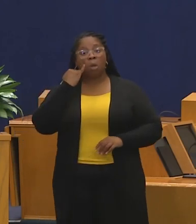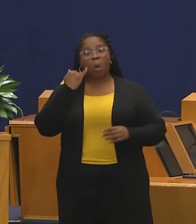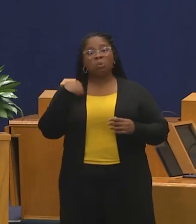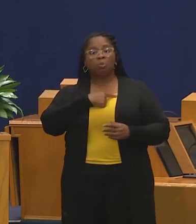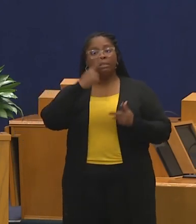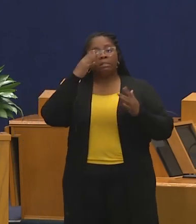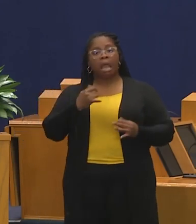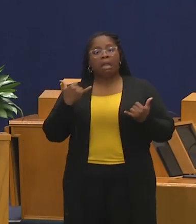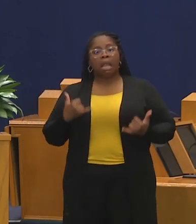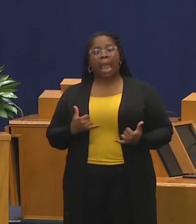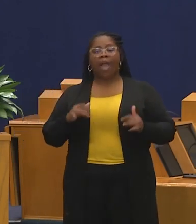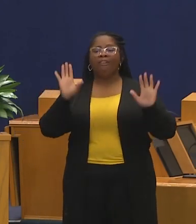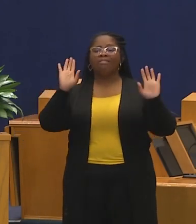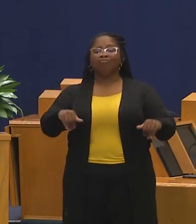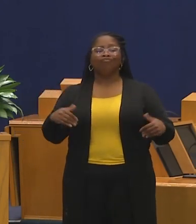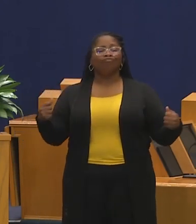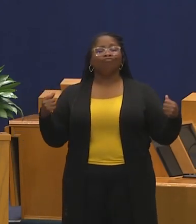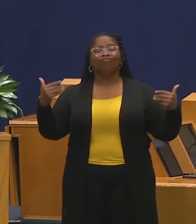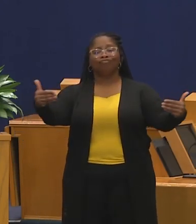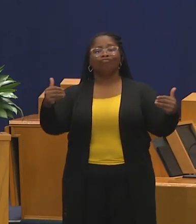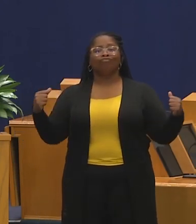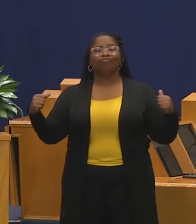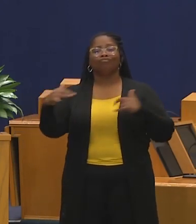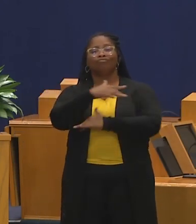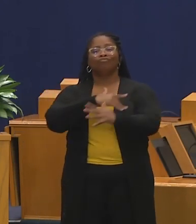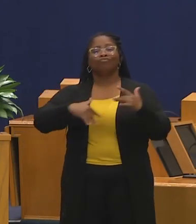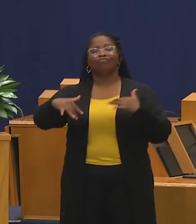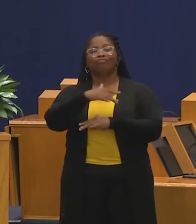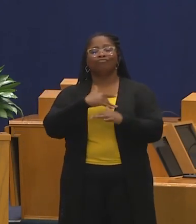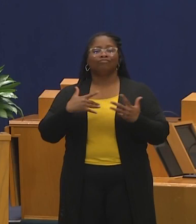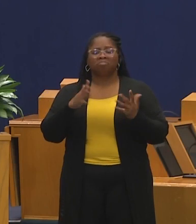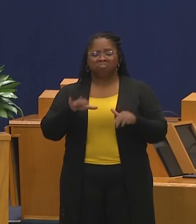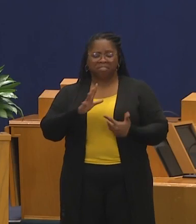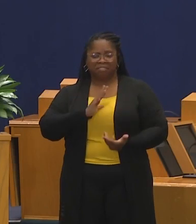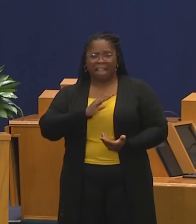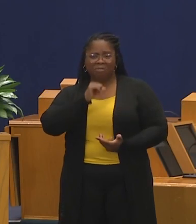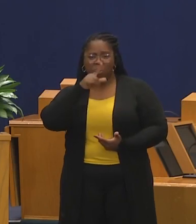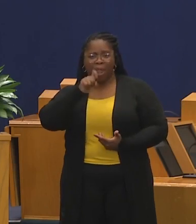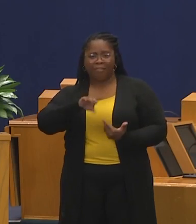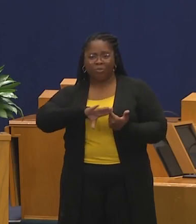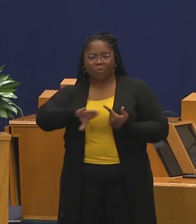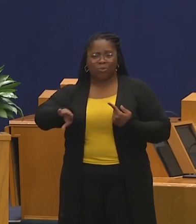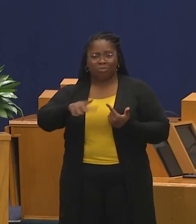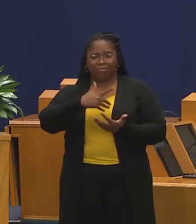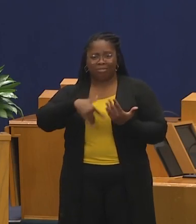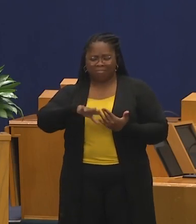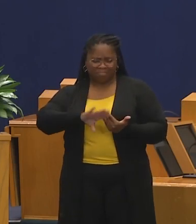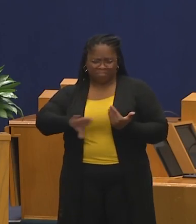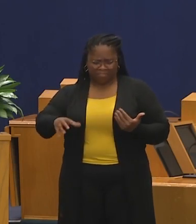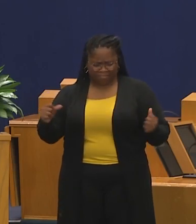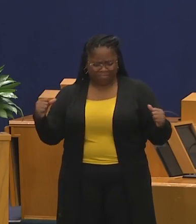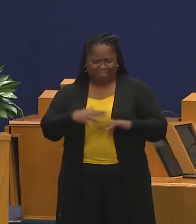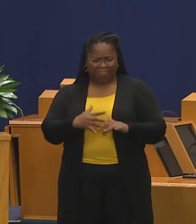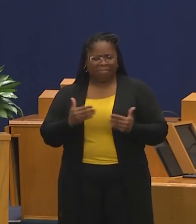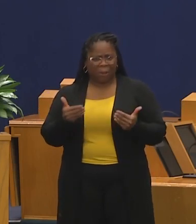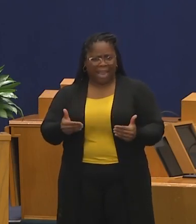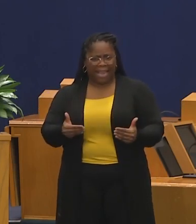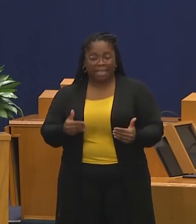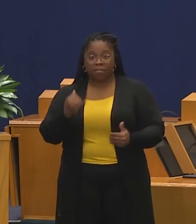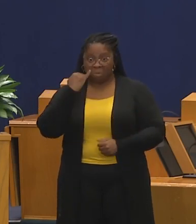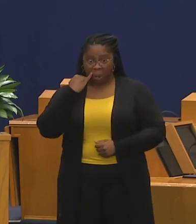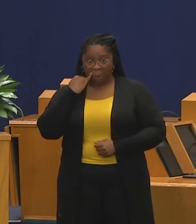this point in time, while we would still succeed in pushing out those cases out further in time, we would go back to that same